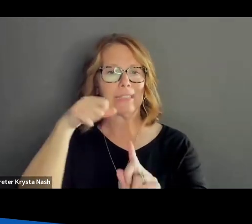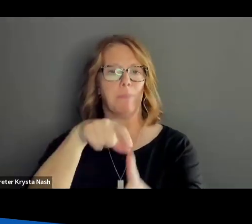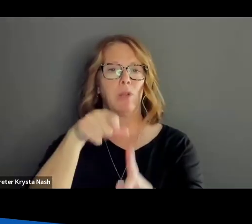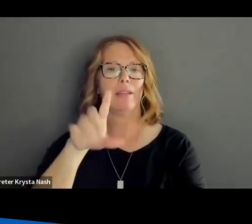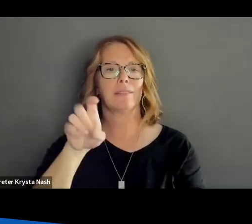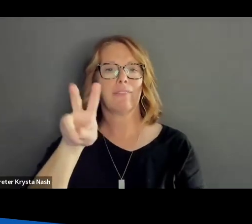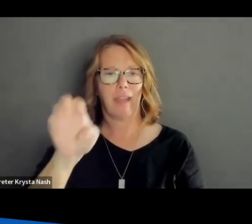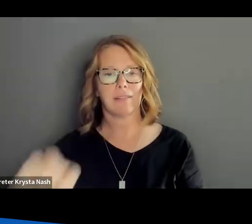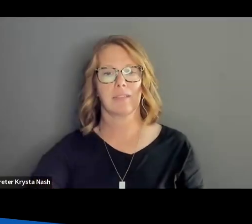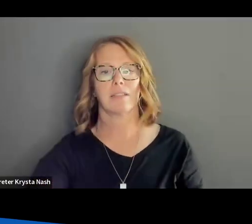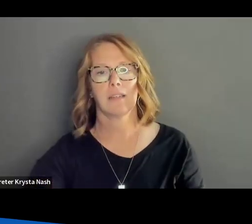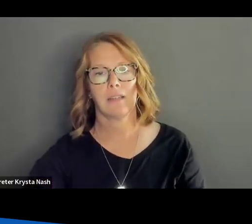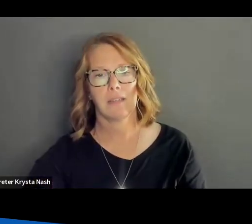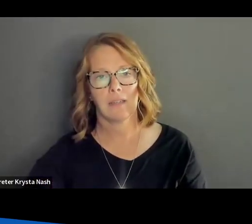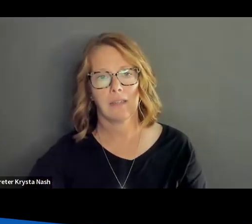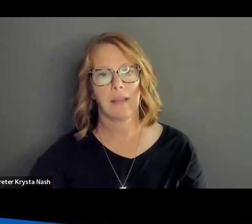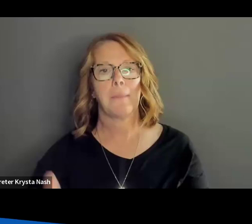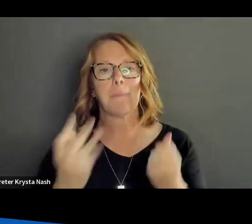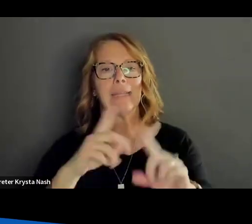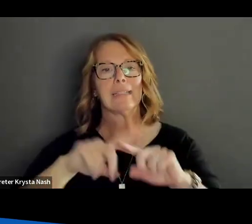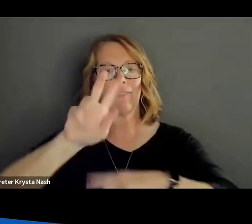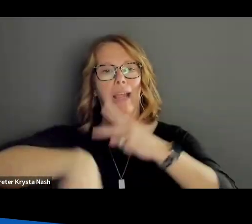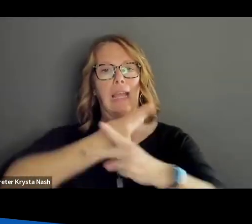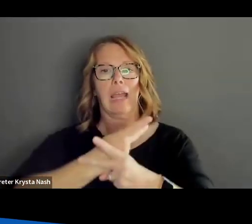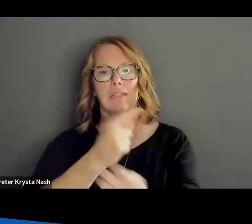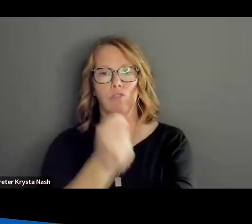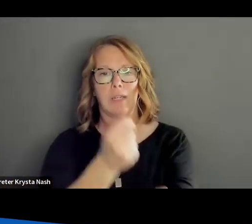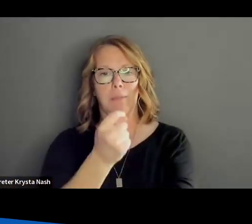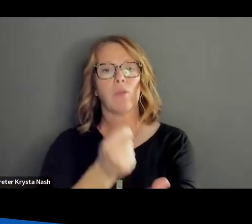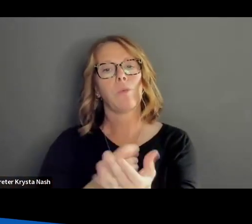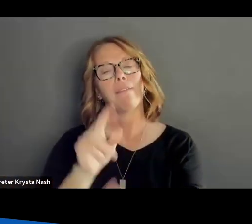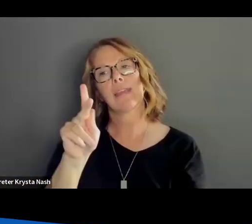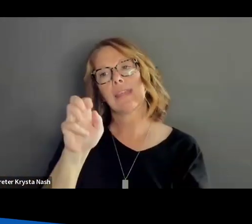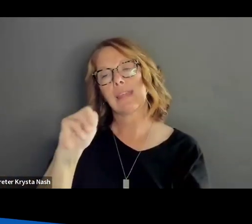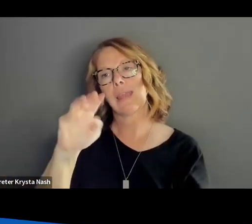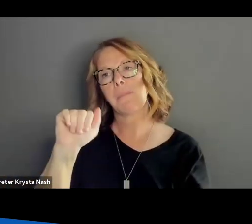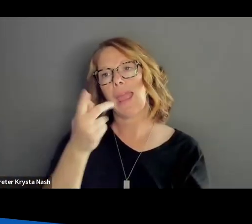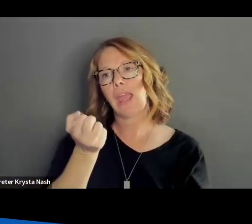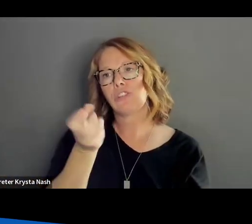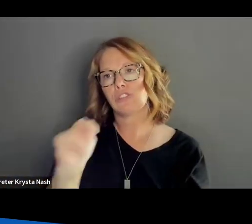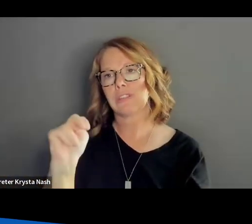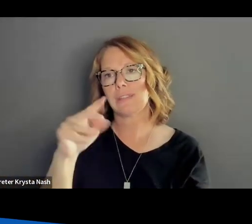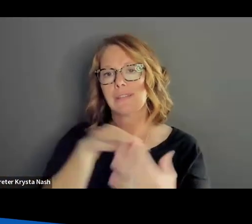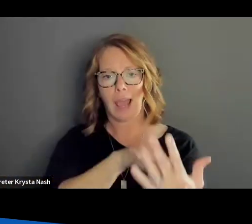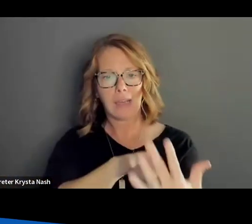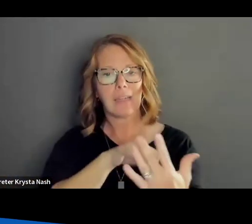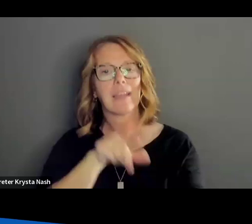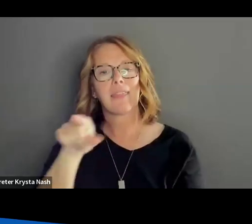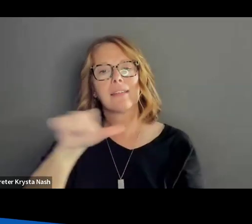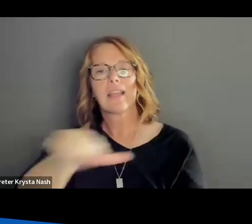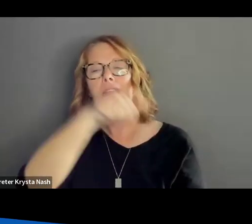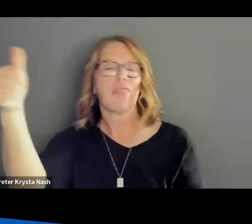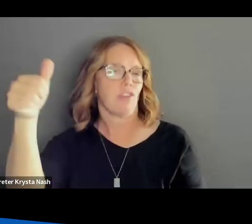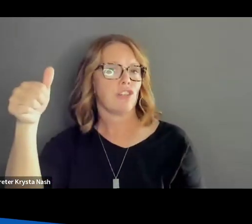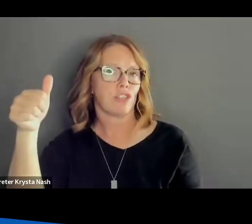all kinds of different treatments. We have this Kim Anderson study that's looking at another treatment, a nerve